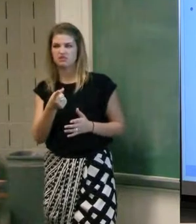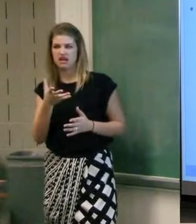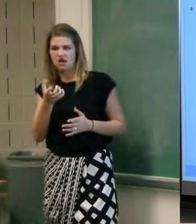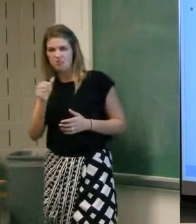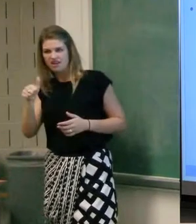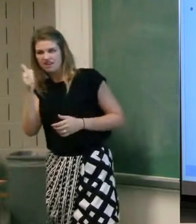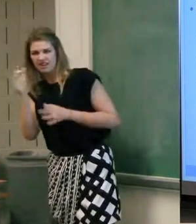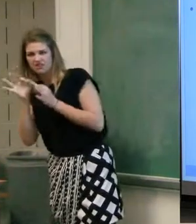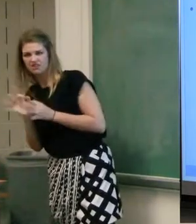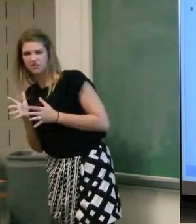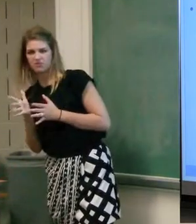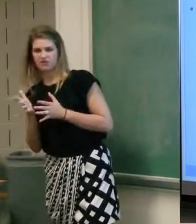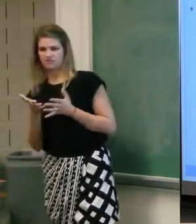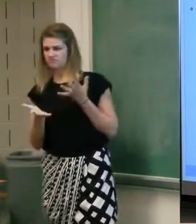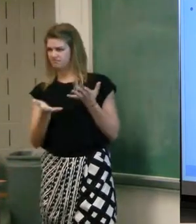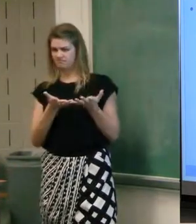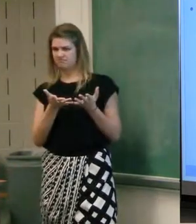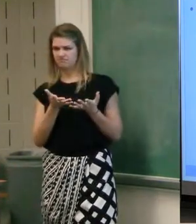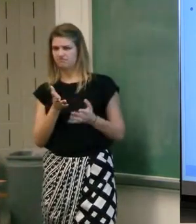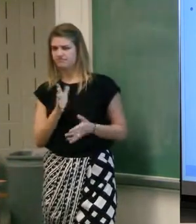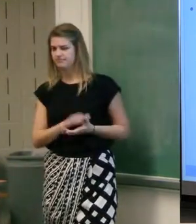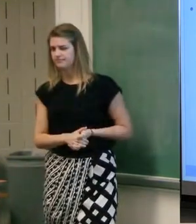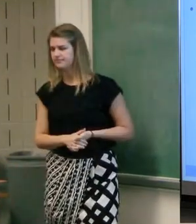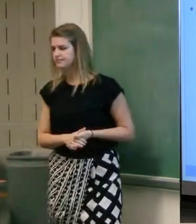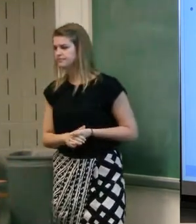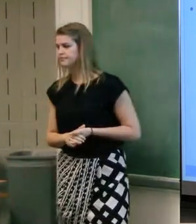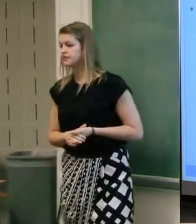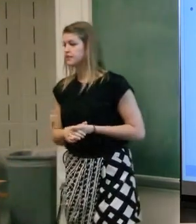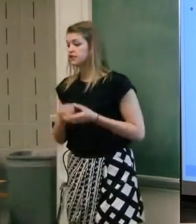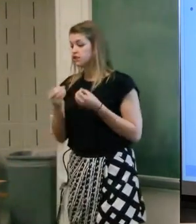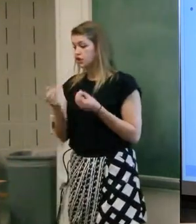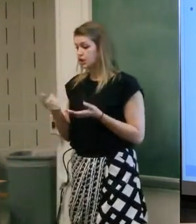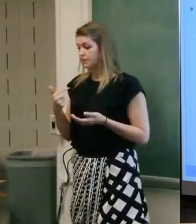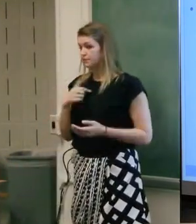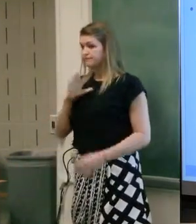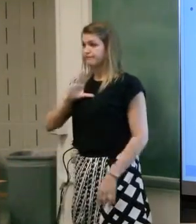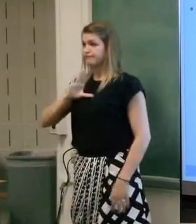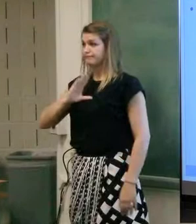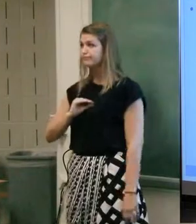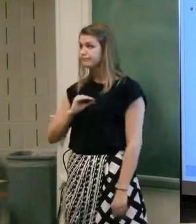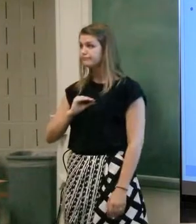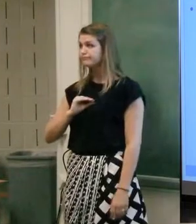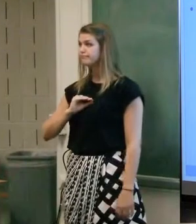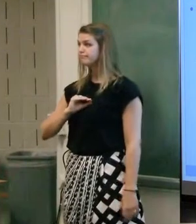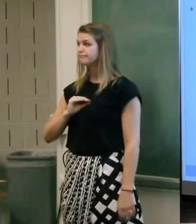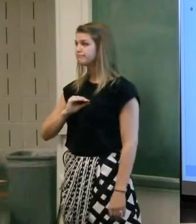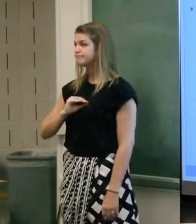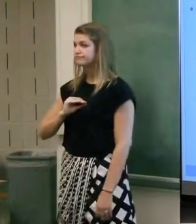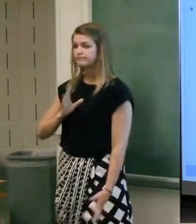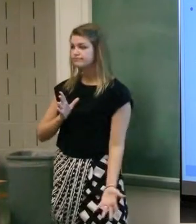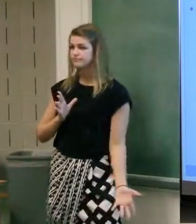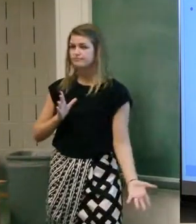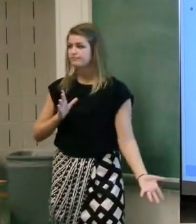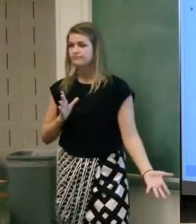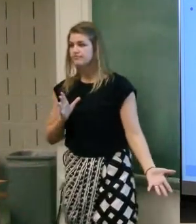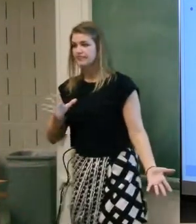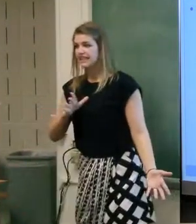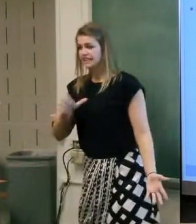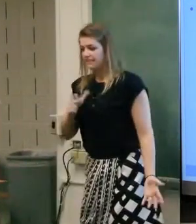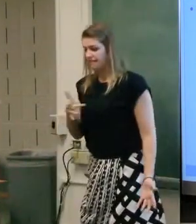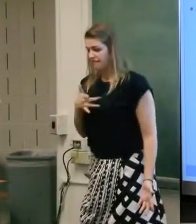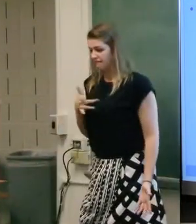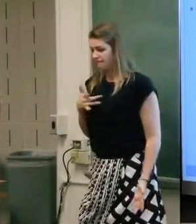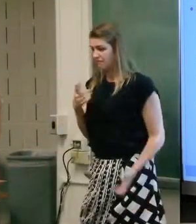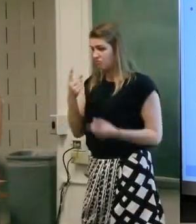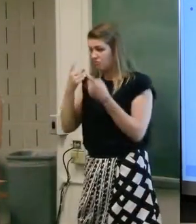interpret for me, I want Miss Davin to interpret for me. So my confidence just went down. From there, I was upset.